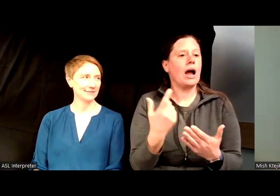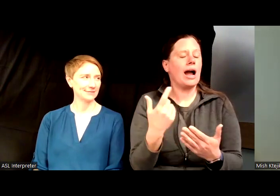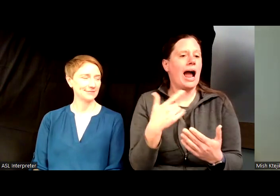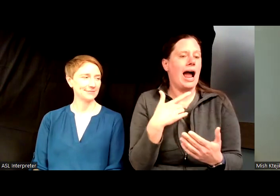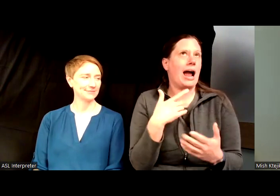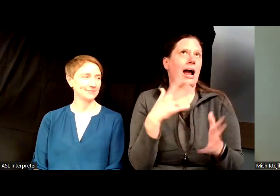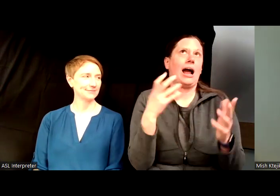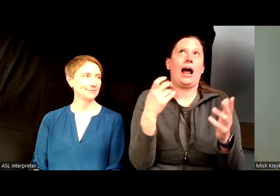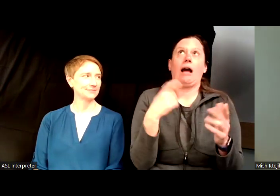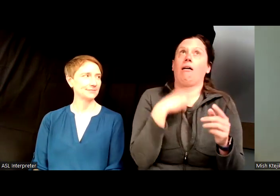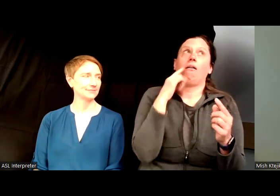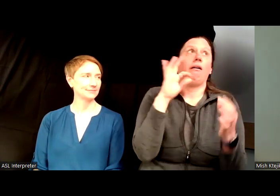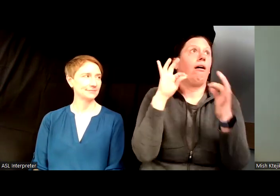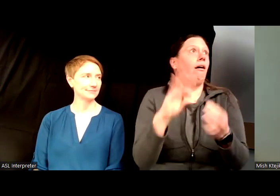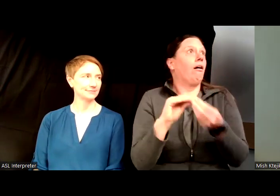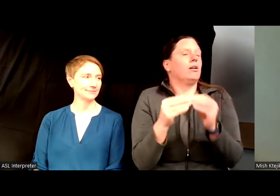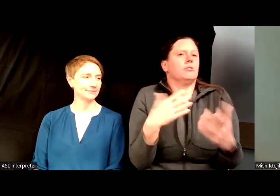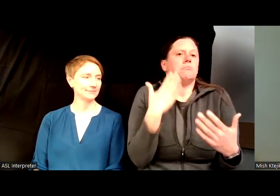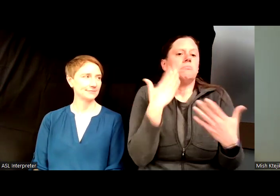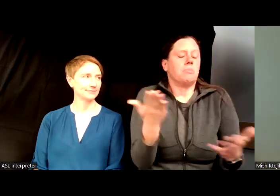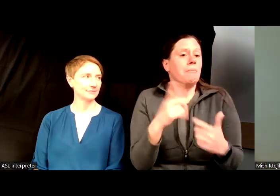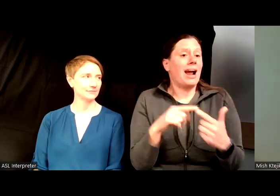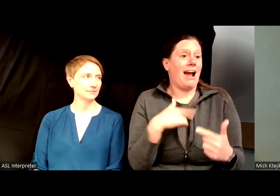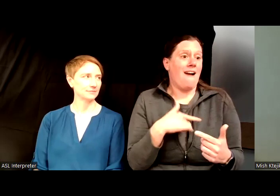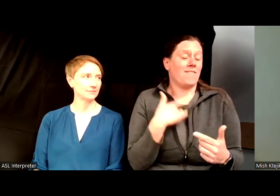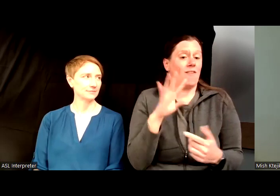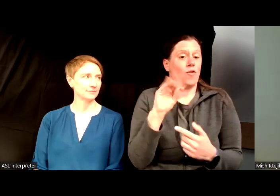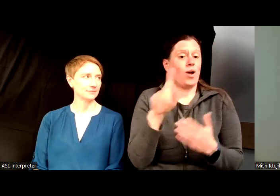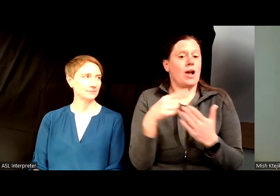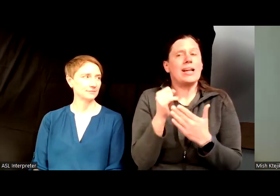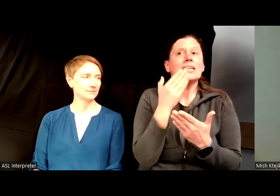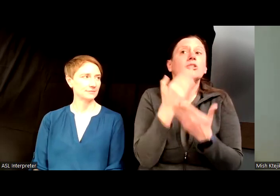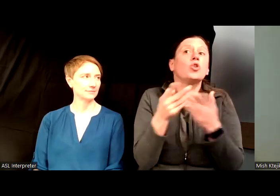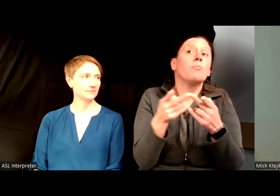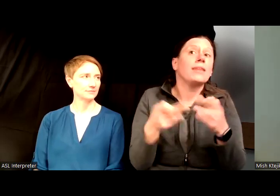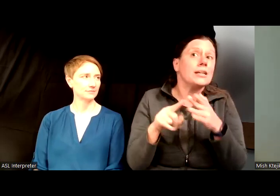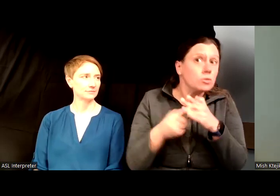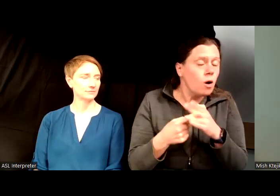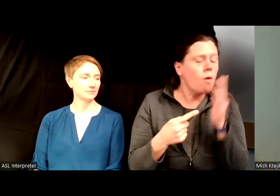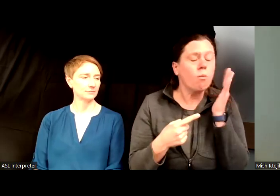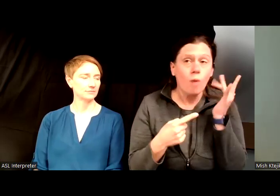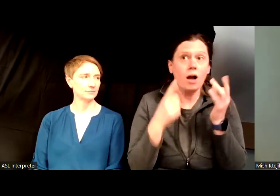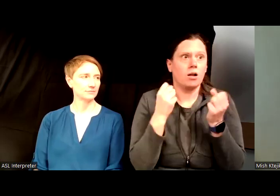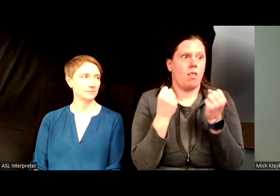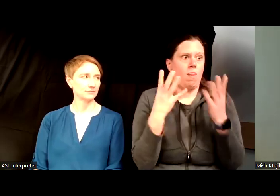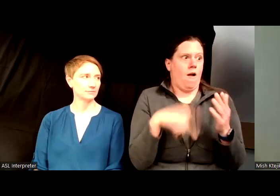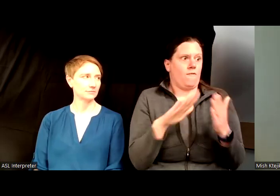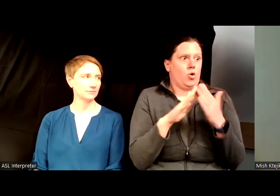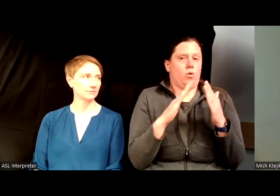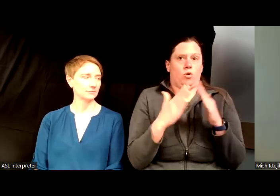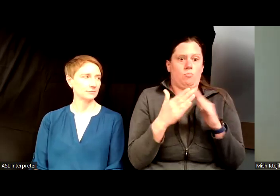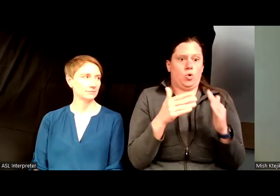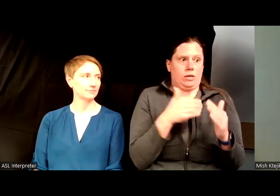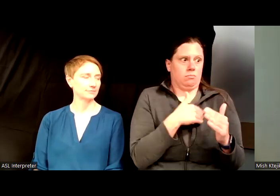The 40 hours, I don't know if it's the perfect number, but it's a good place to